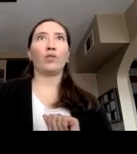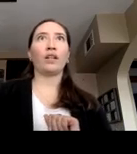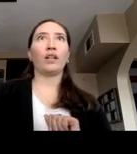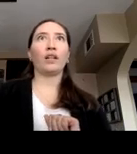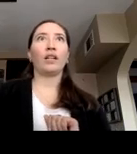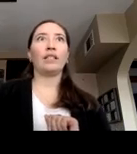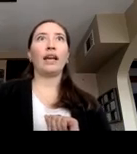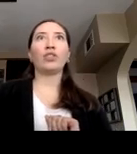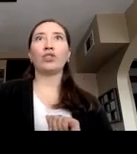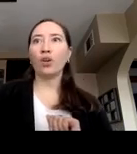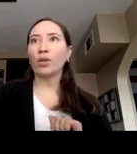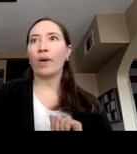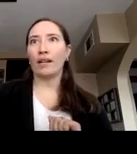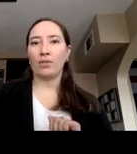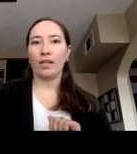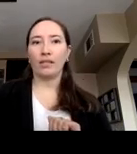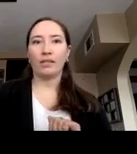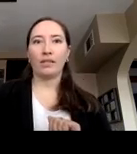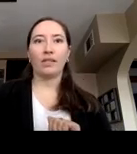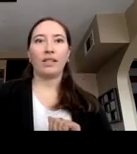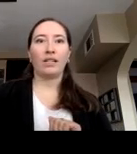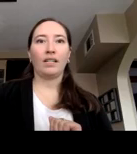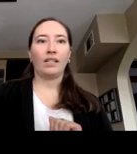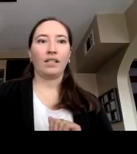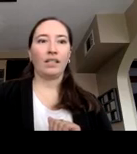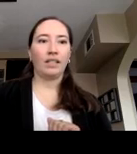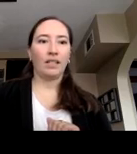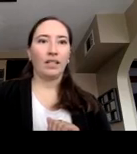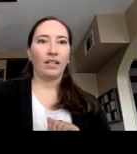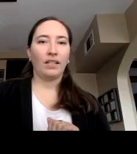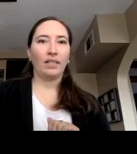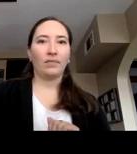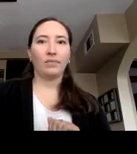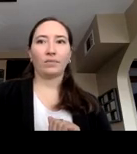switch over to actually show you how to do this.